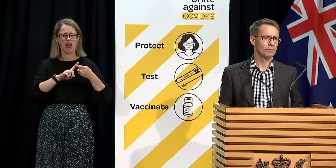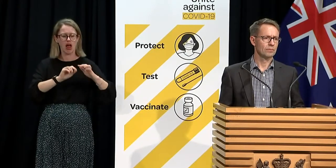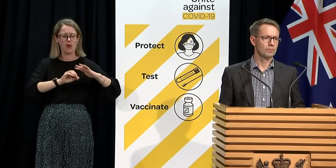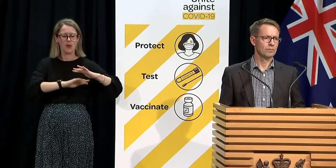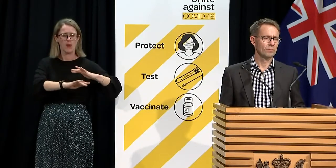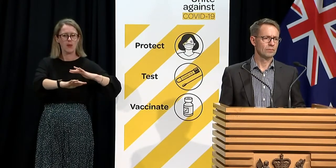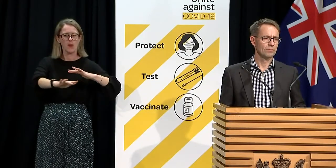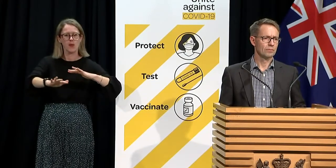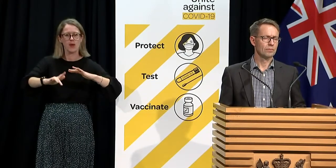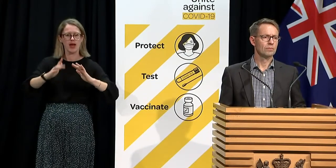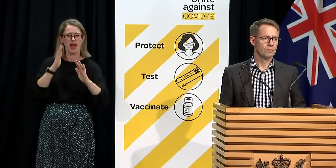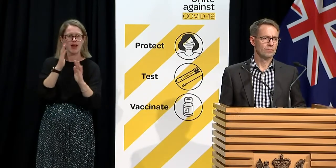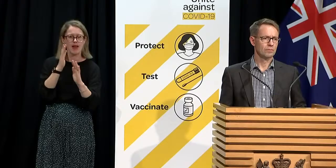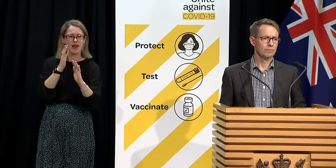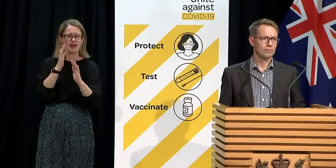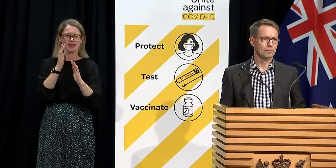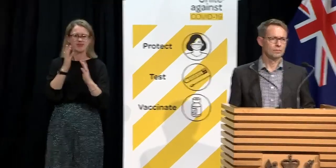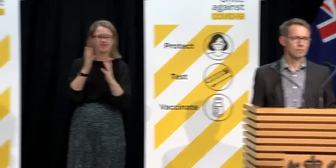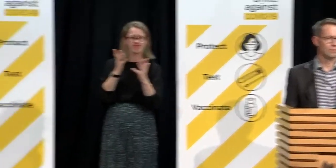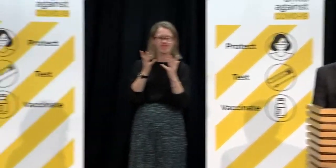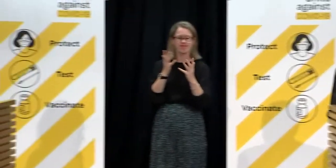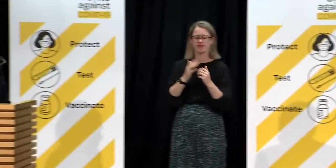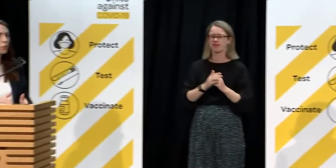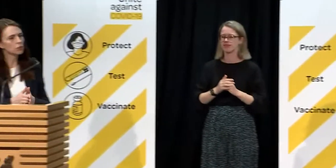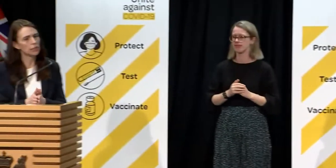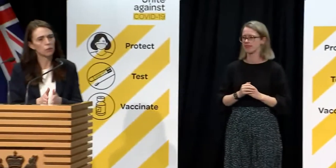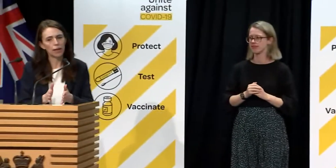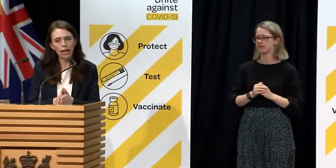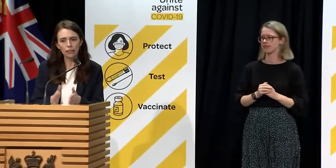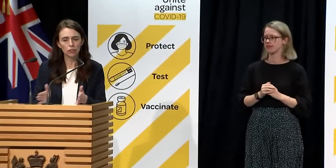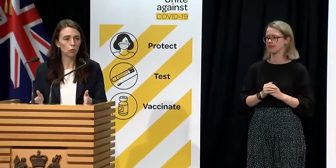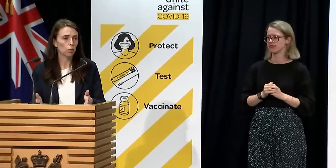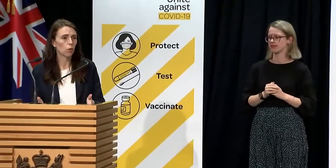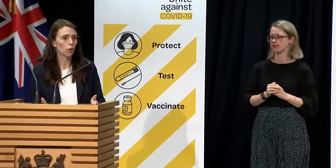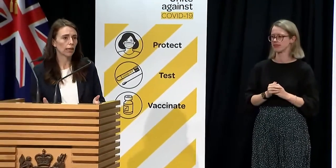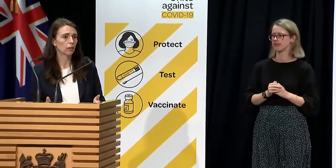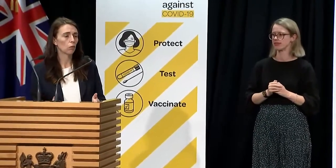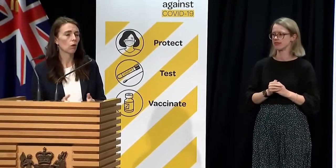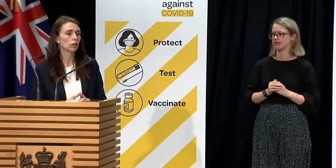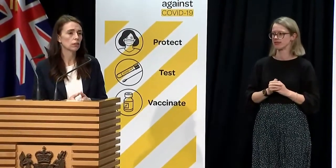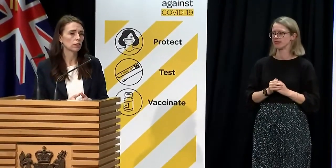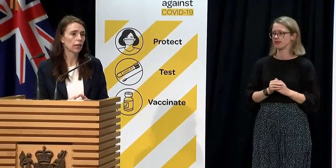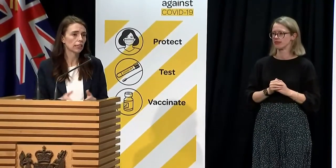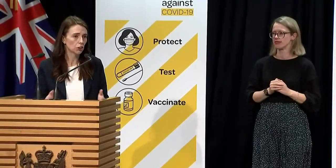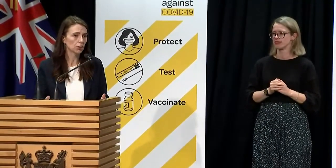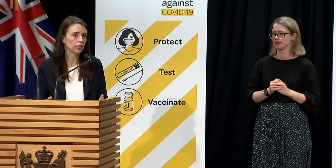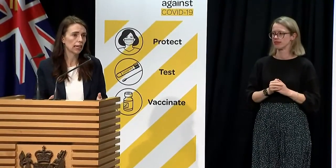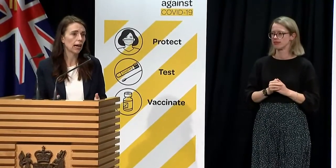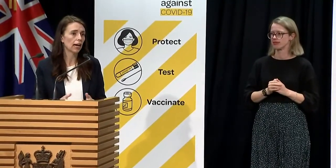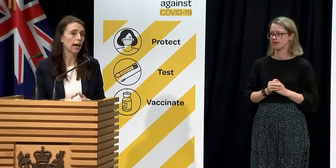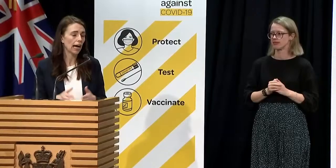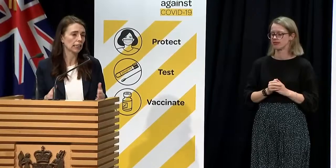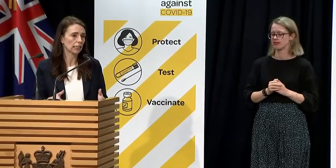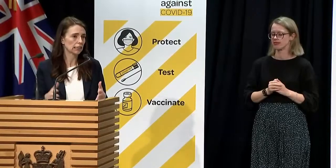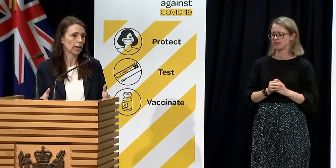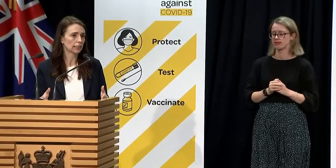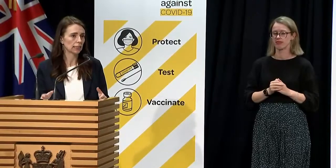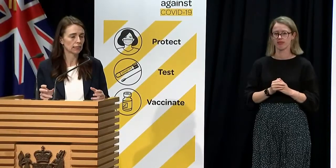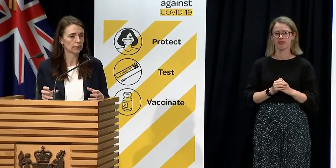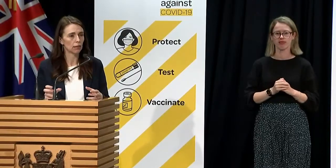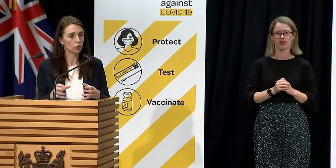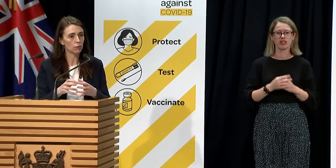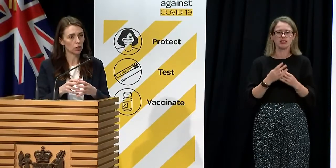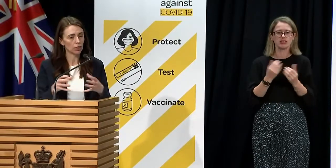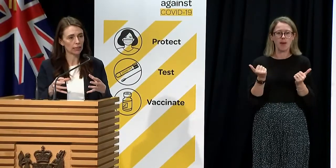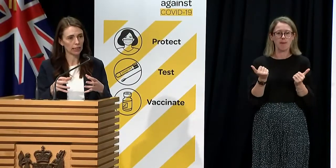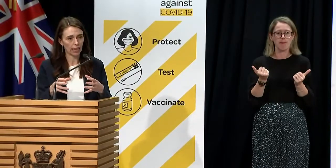community transmission. That's Yeah. not a So we are still, and you'll see, we are still reporting what initially are unlinked